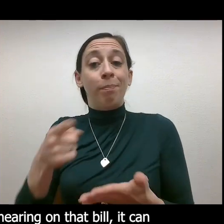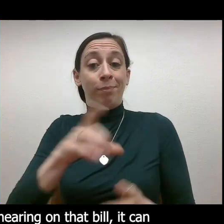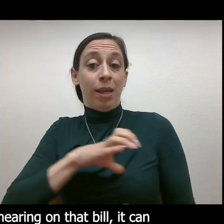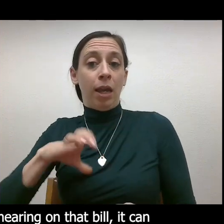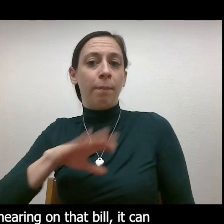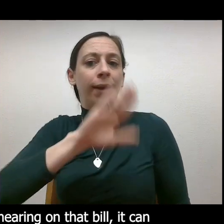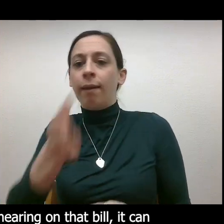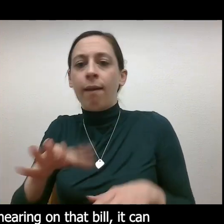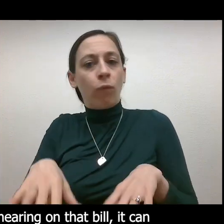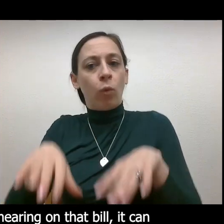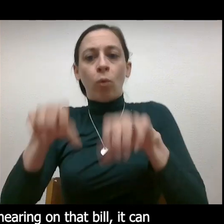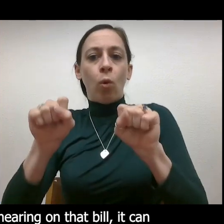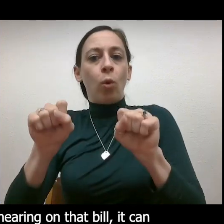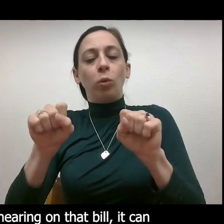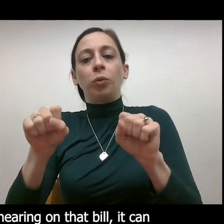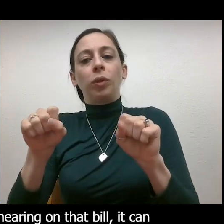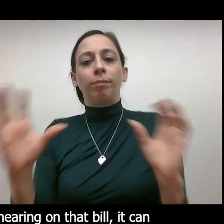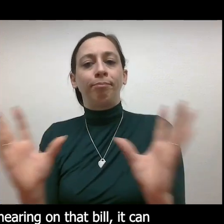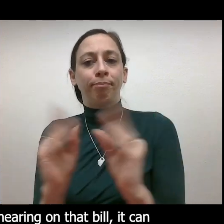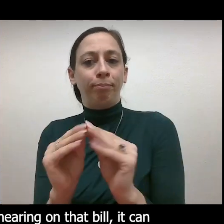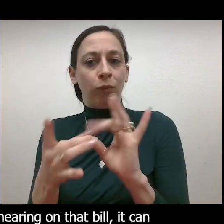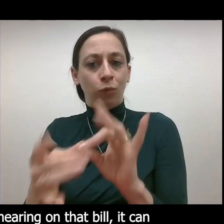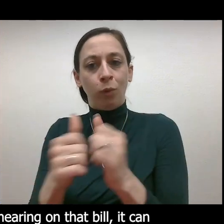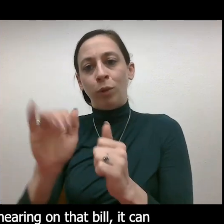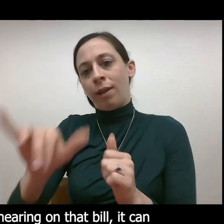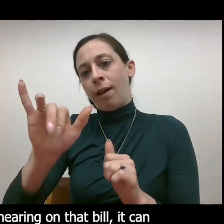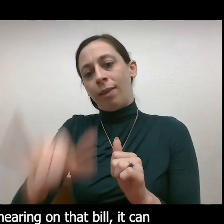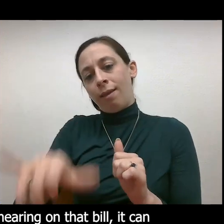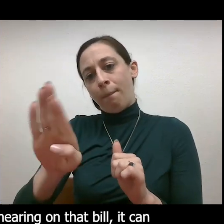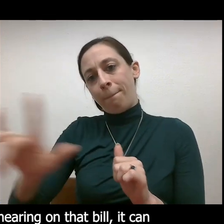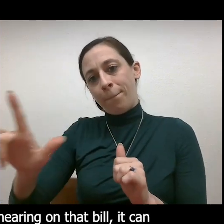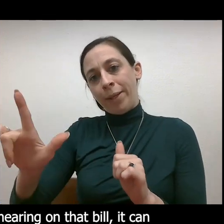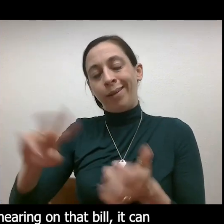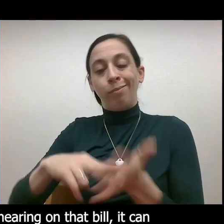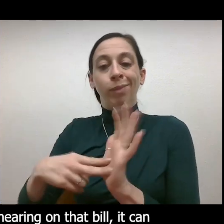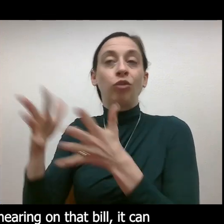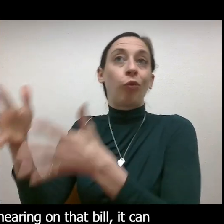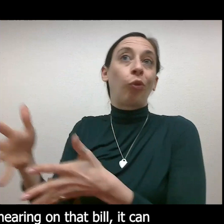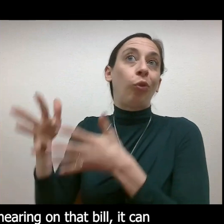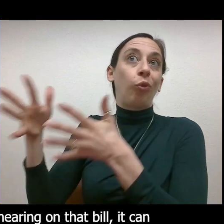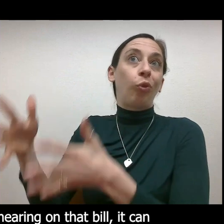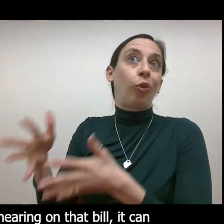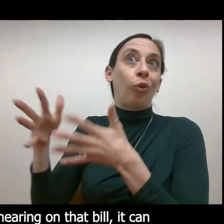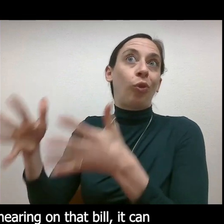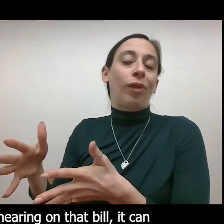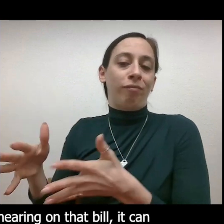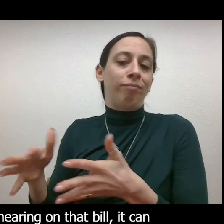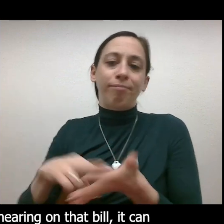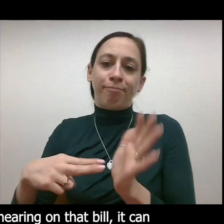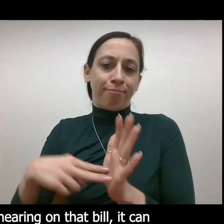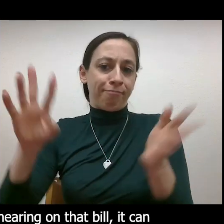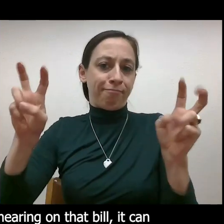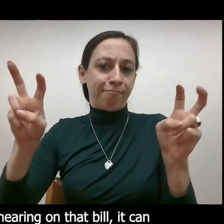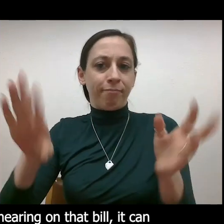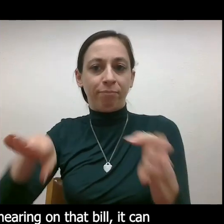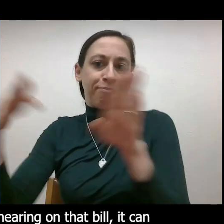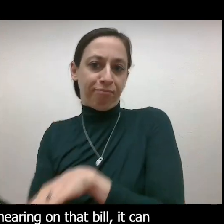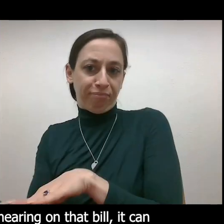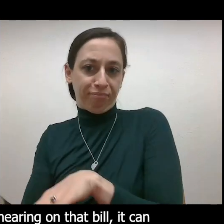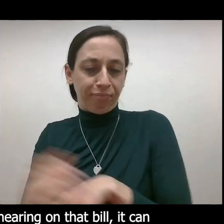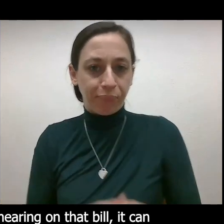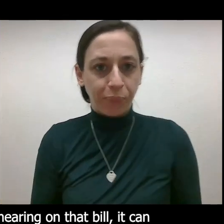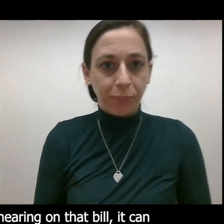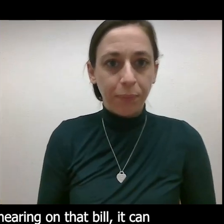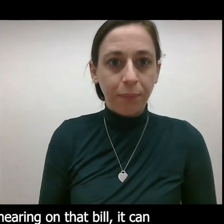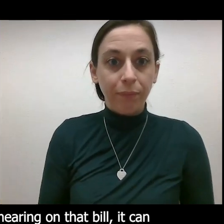The committee might also never host a hearing on that bill. It can also be left pending after a hearing, which